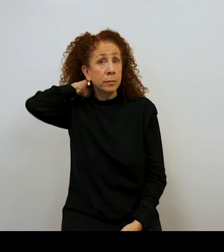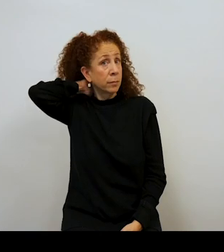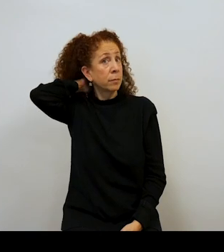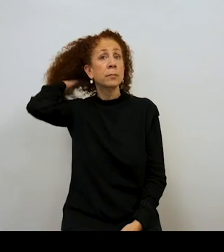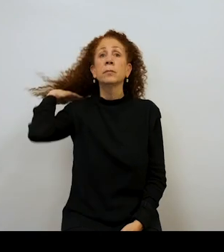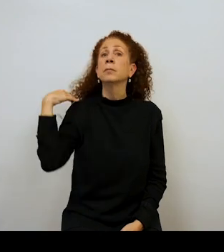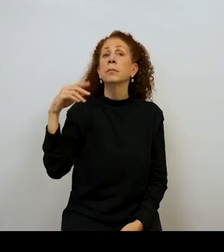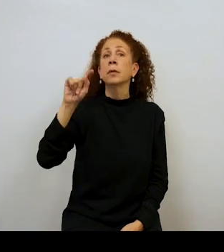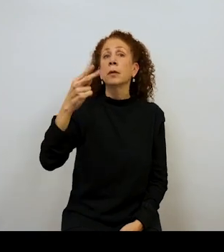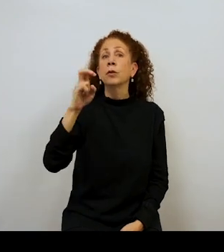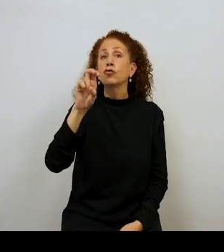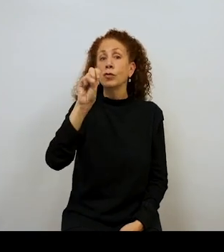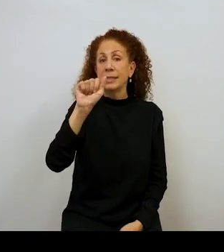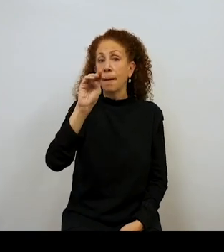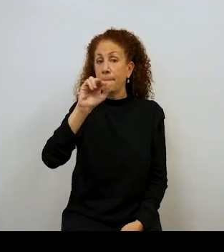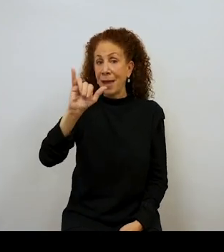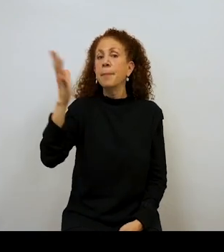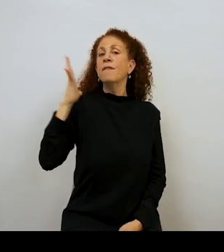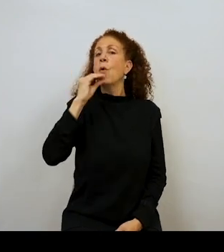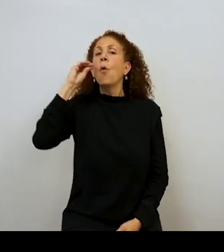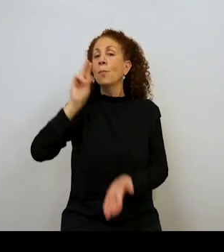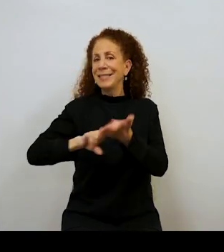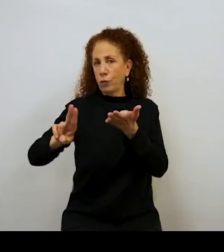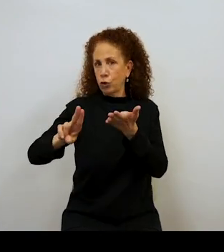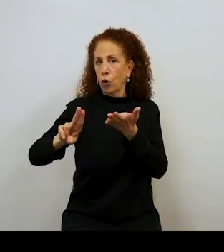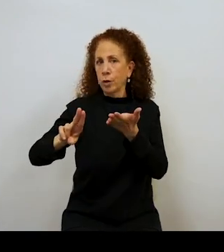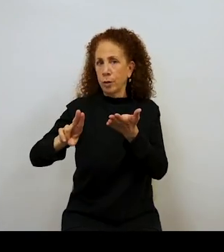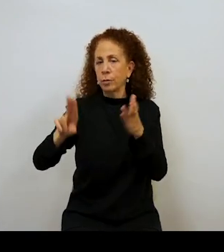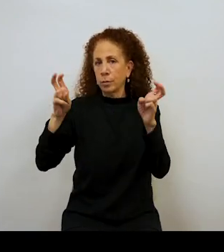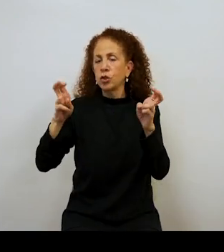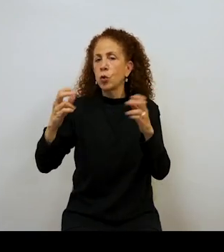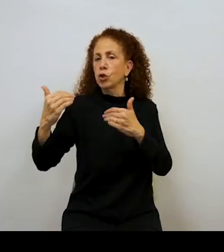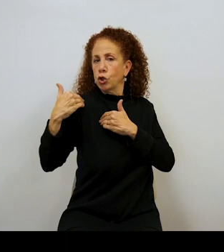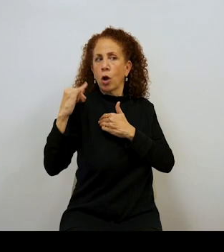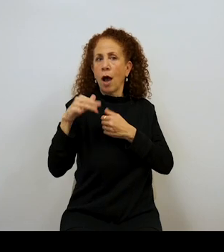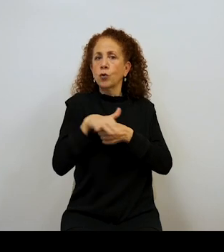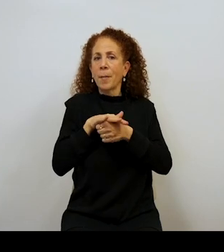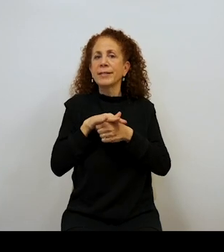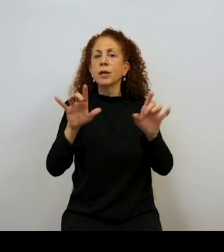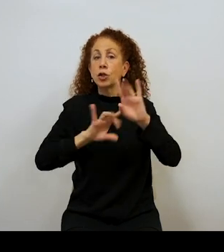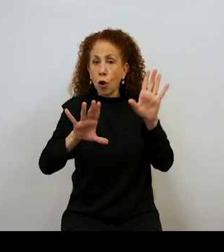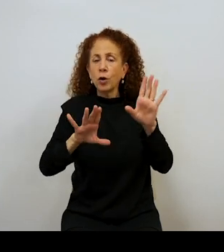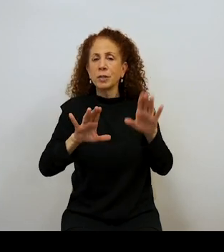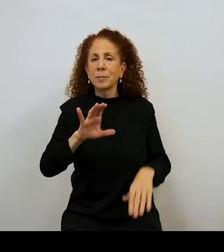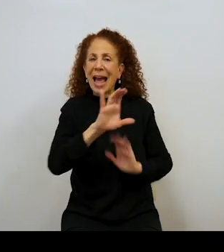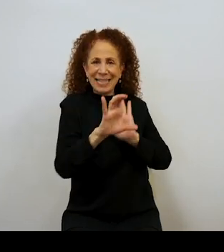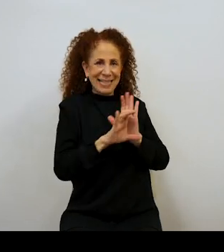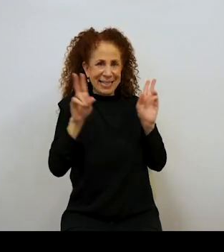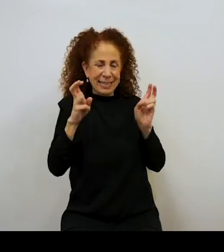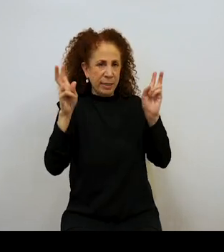Theresa May, who was then the Home Secretary, or so in charge of domestic terrorism and citizenship